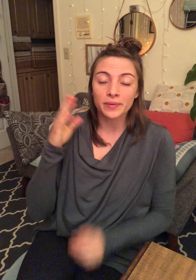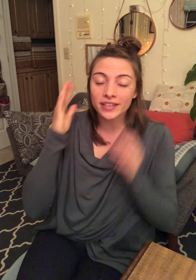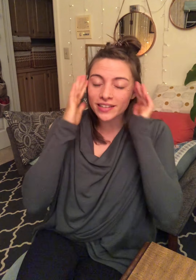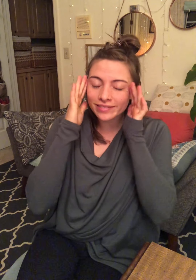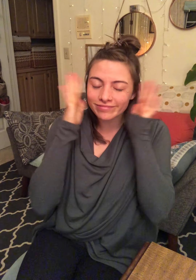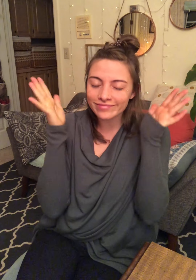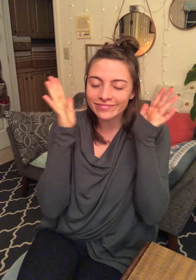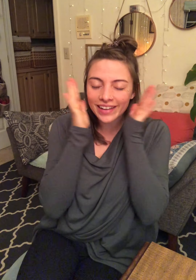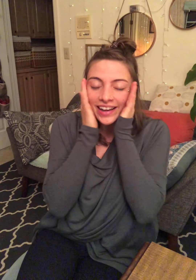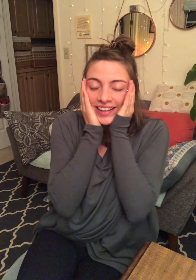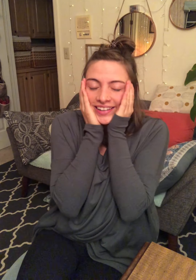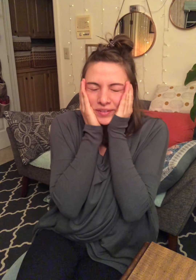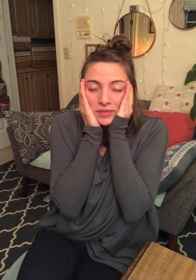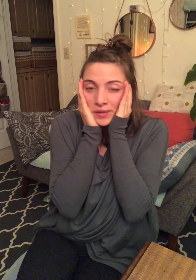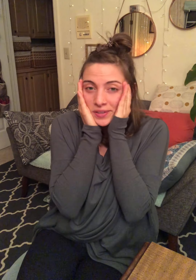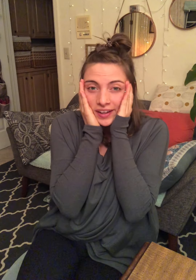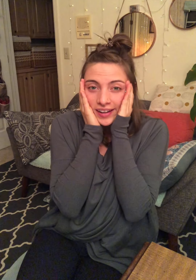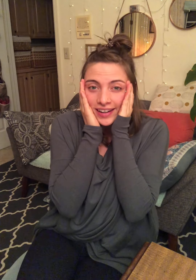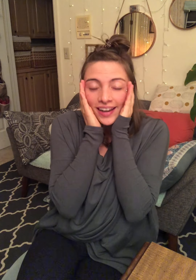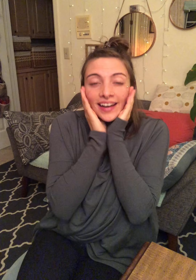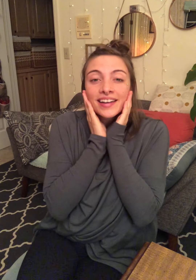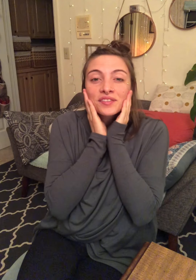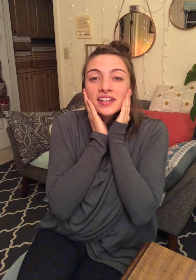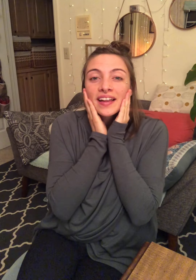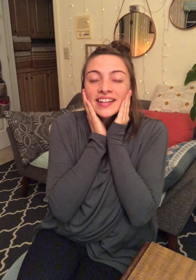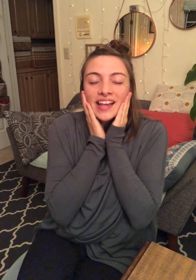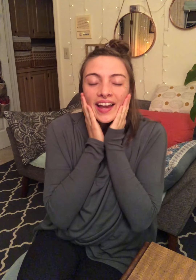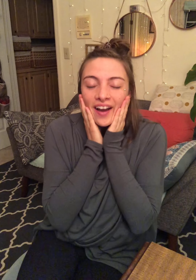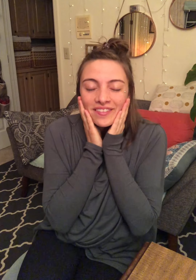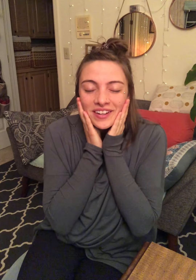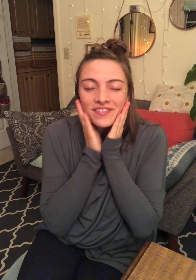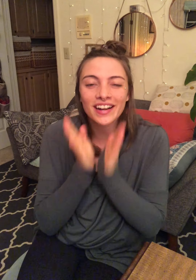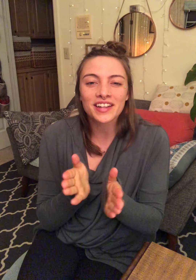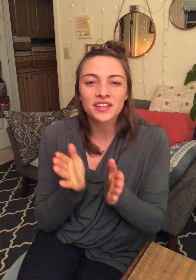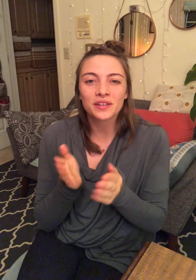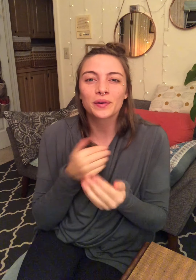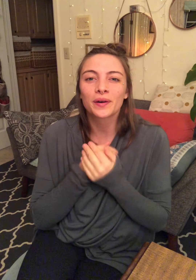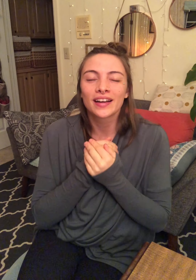which I am so sorry. I realize I often forget to